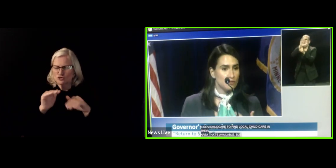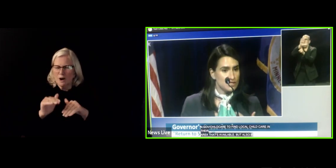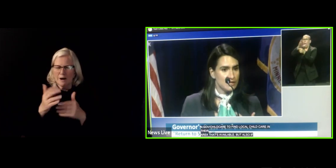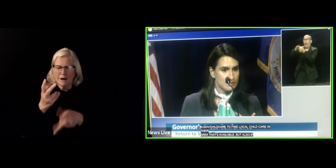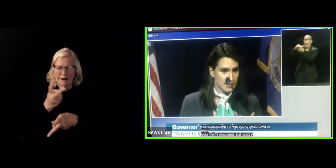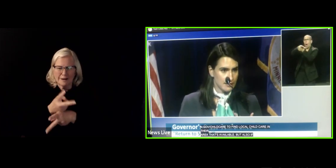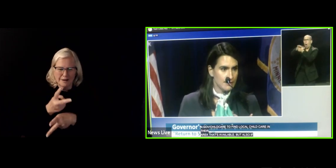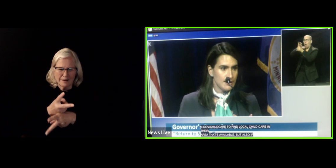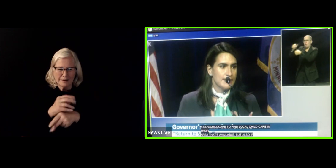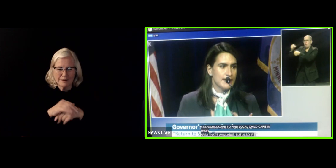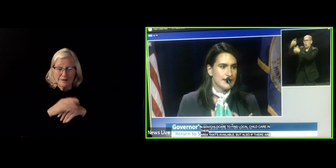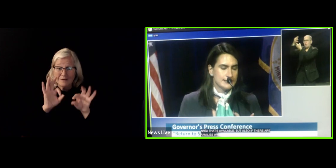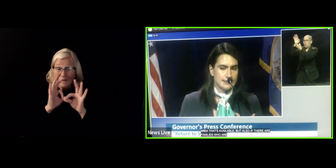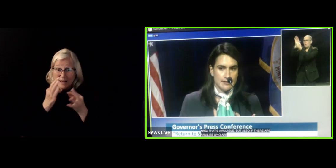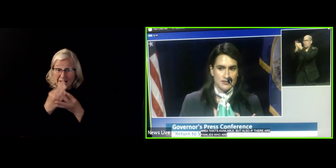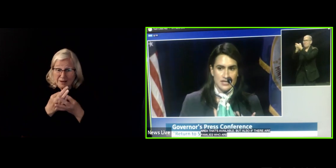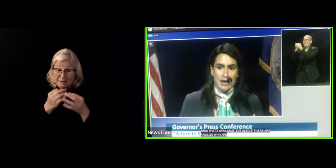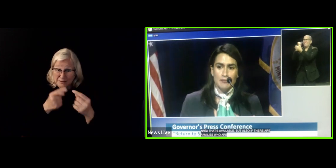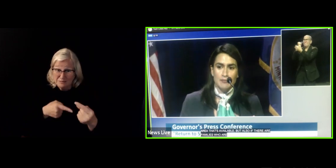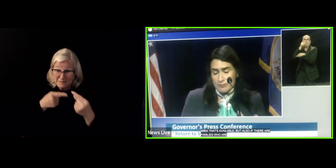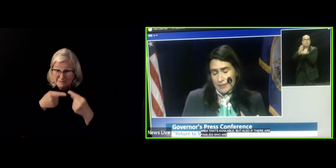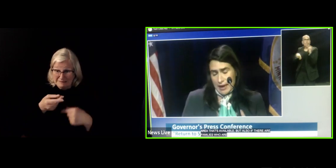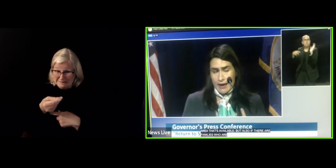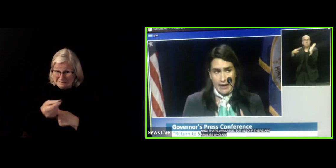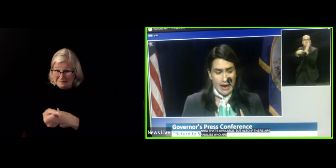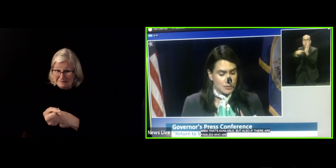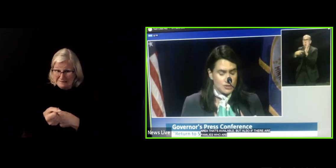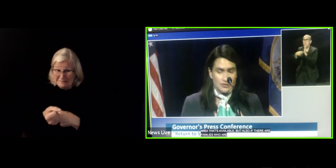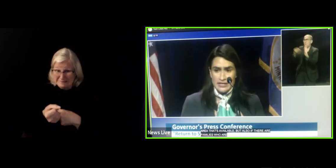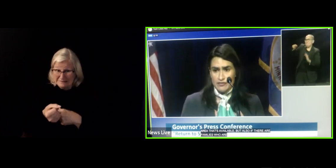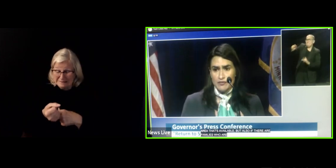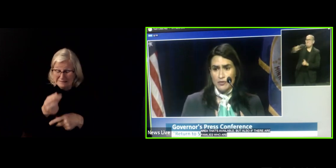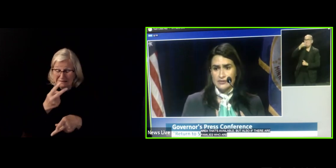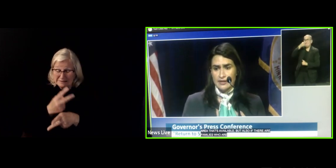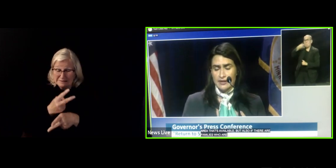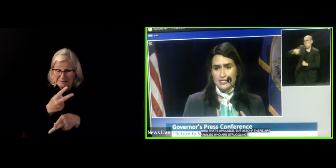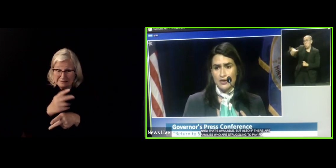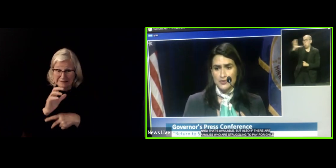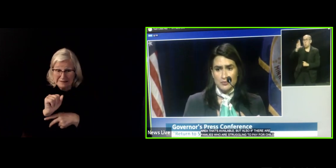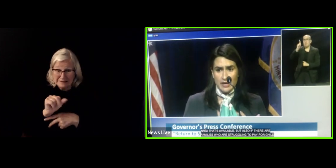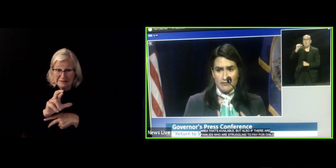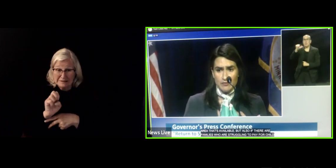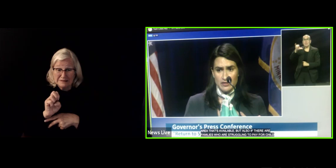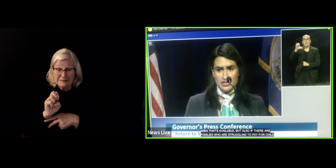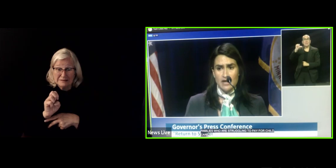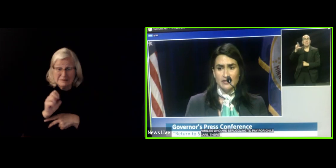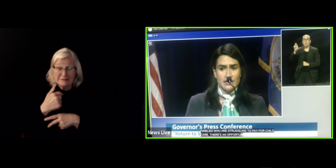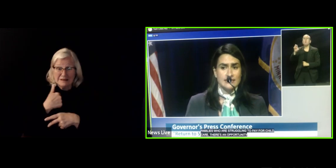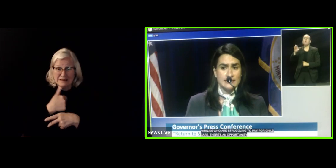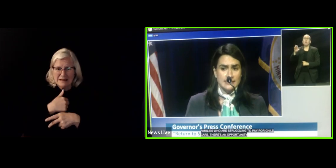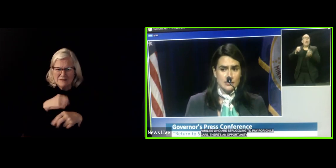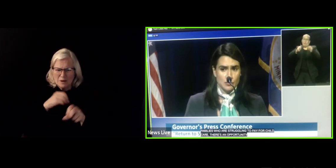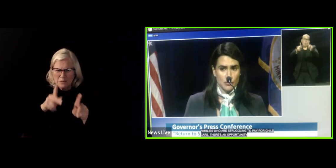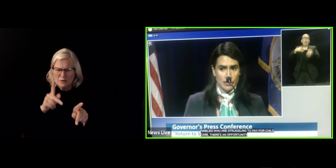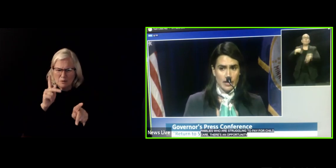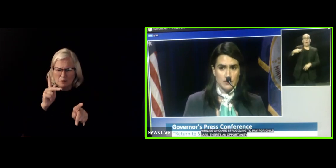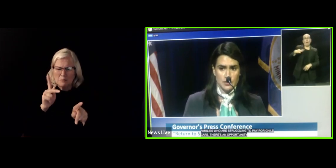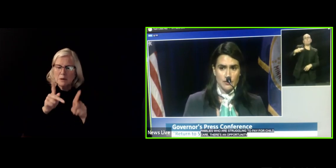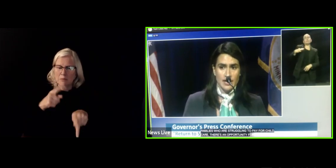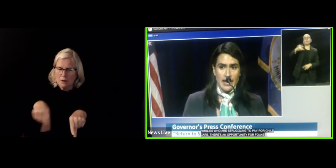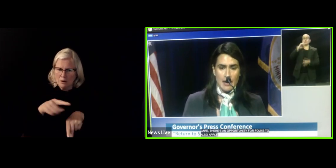for childcare, that is, there's an opportunity for folks to also apply for the Child Care Assistance